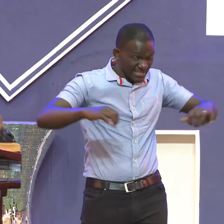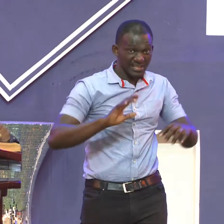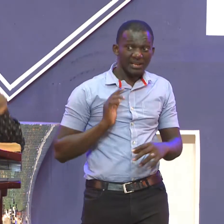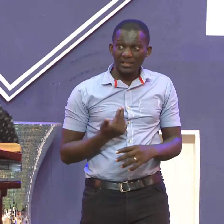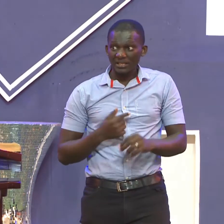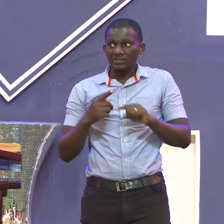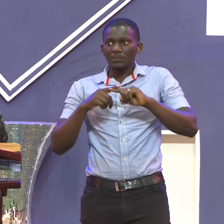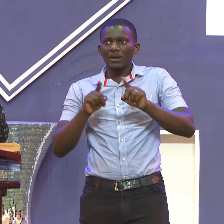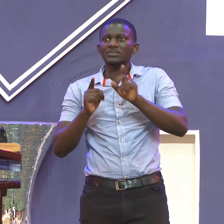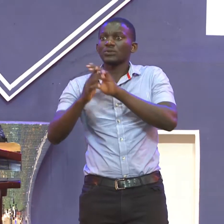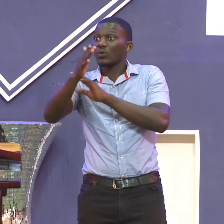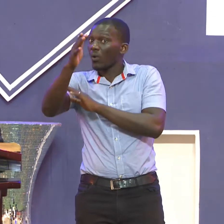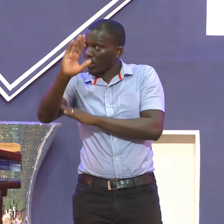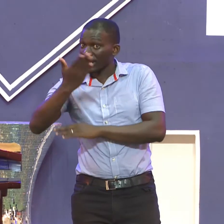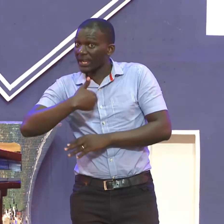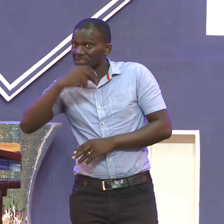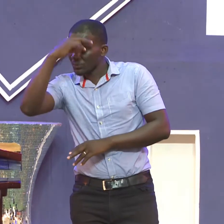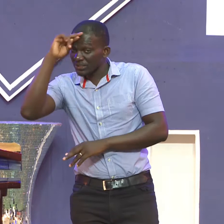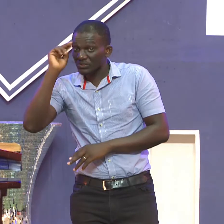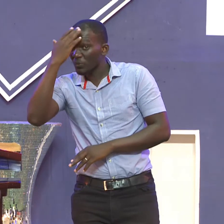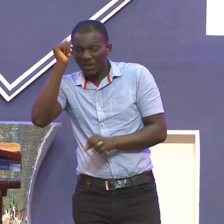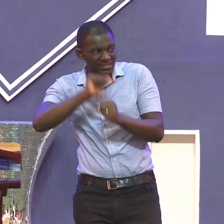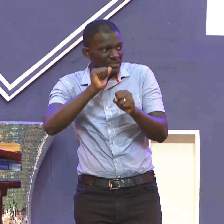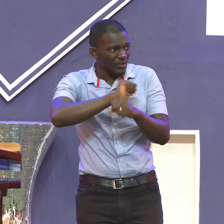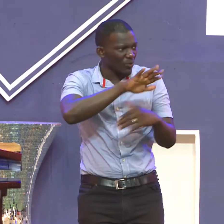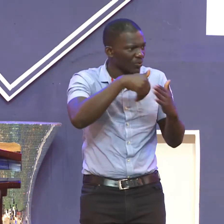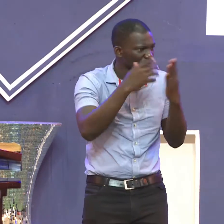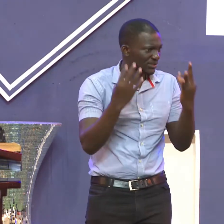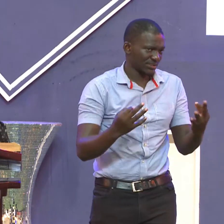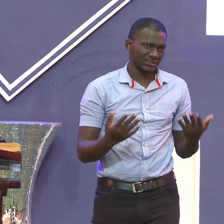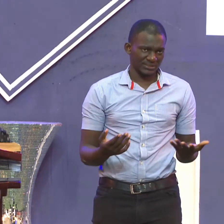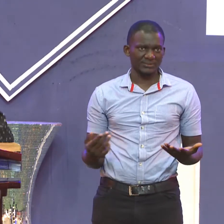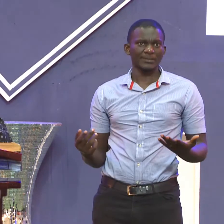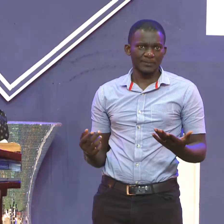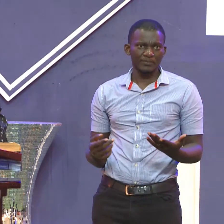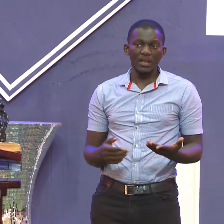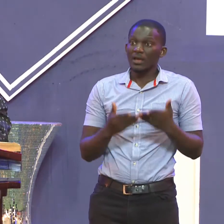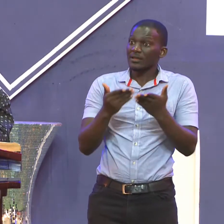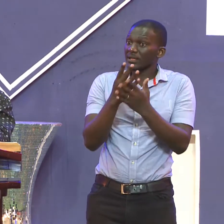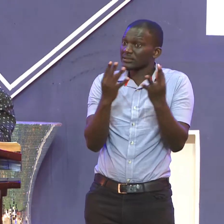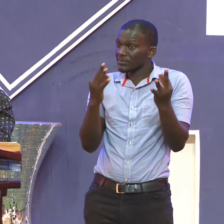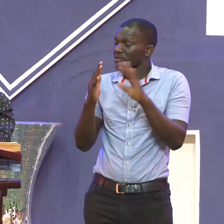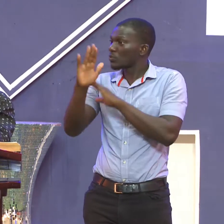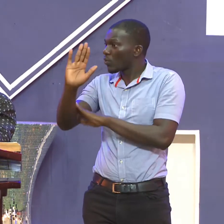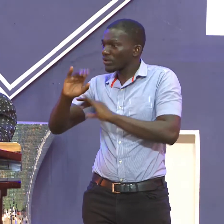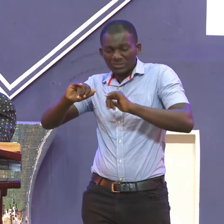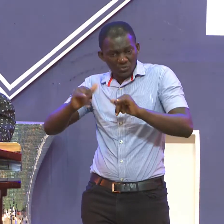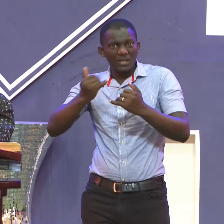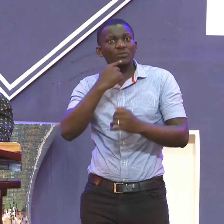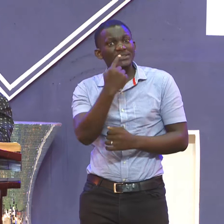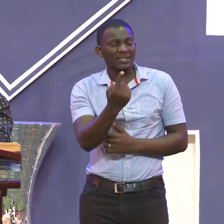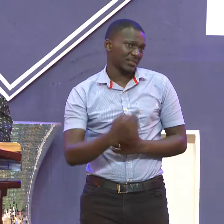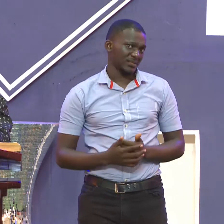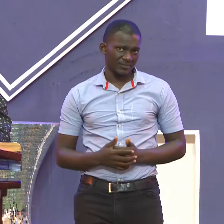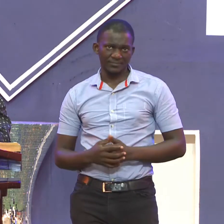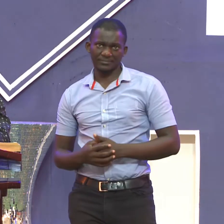us apart ne tayuzanga tewali nsonga but he does not tear us up without any reason wali wachagezako okugamba there is something that the